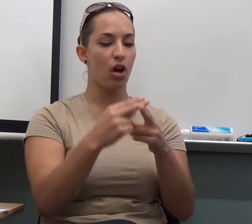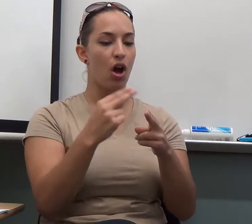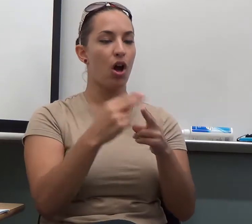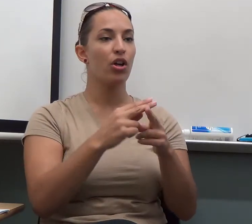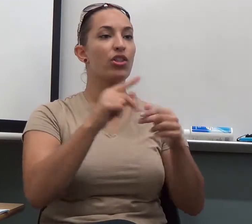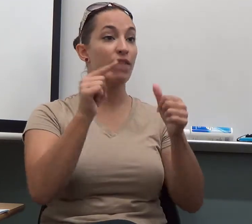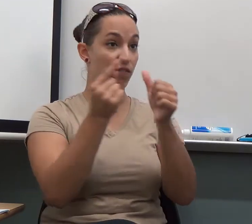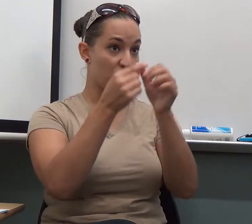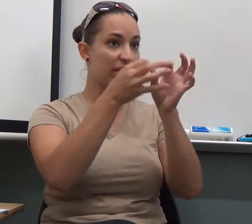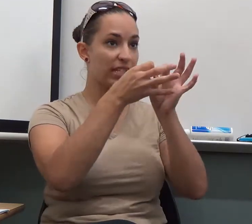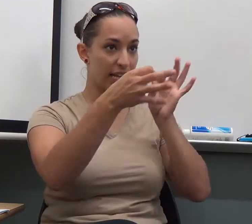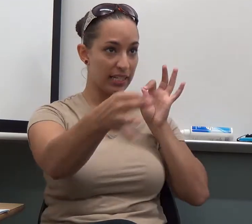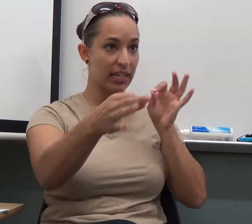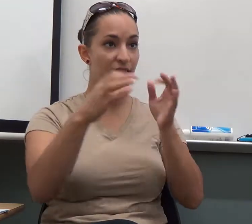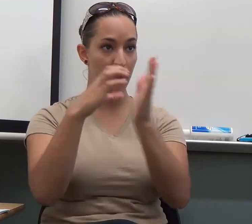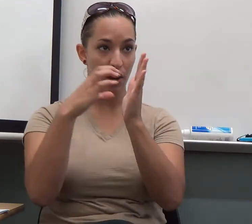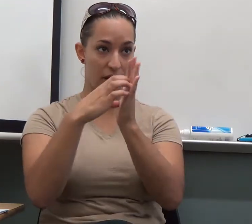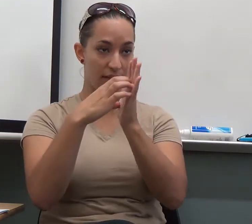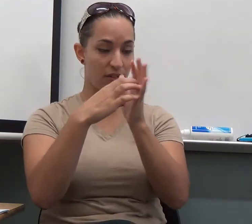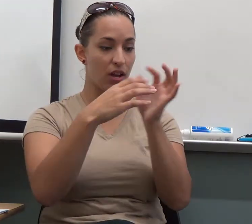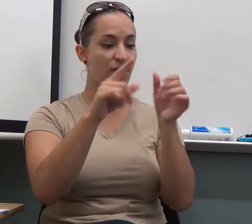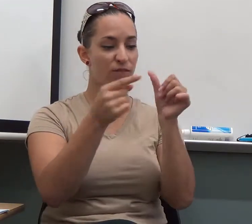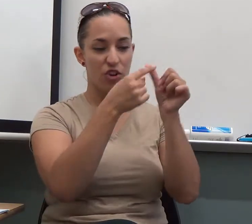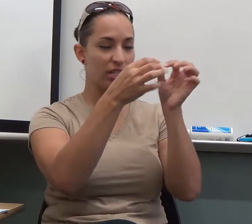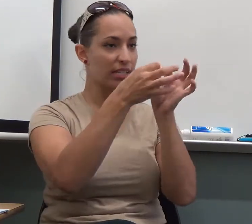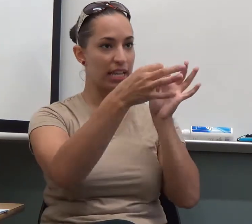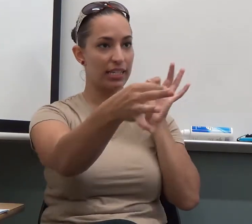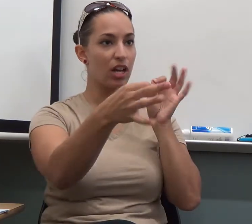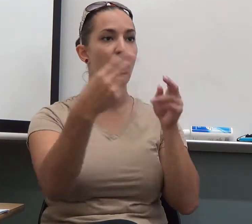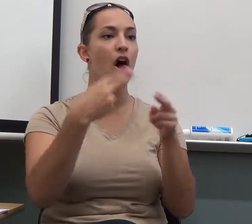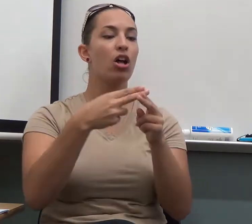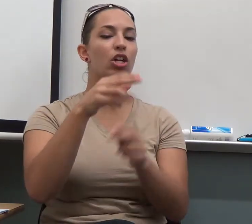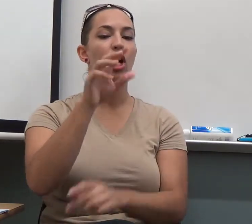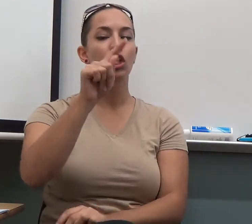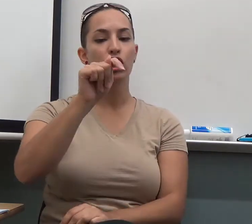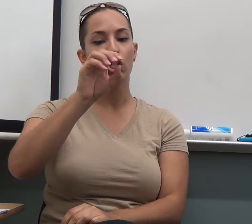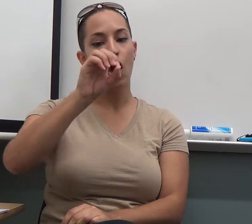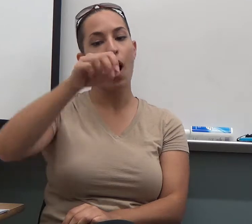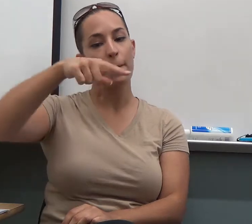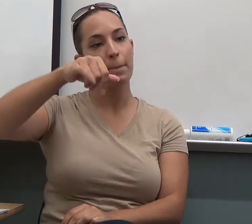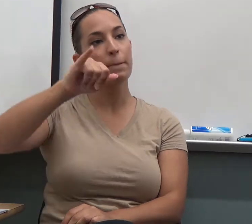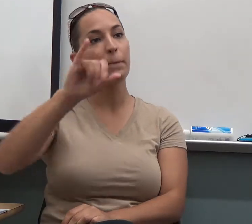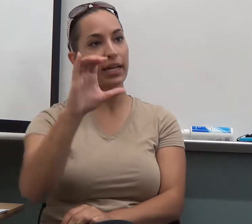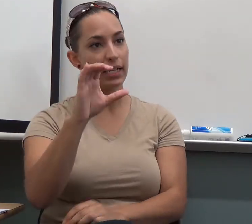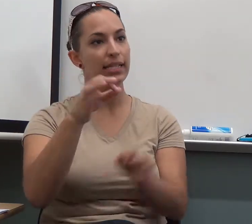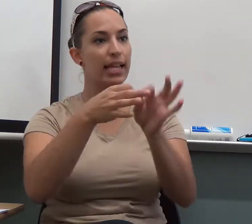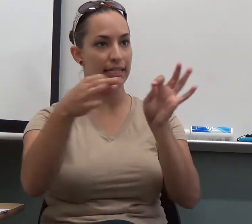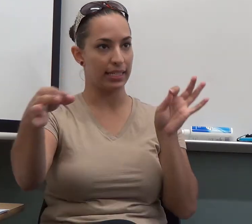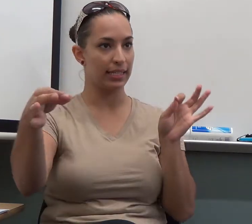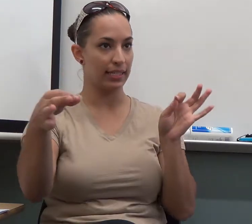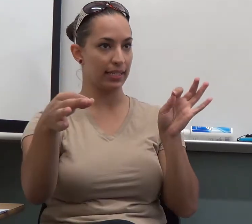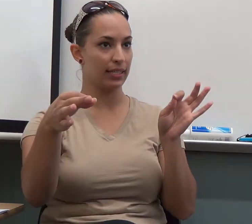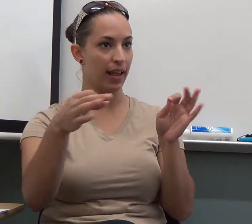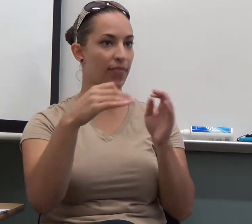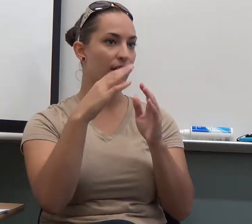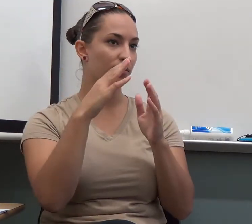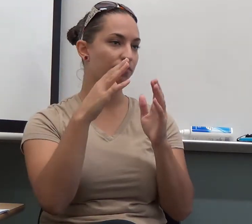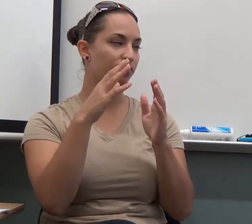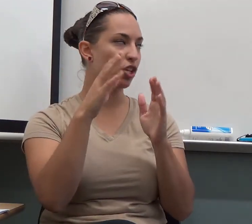first sentence of a paragraph, or the topic sentence. And we're going to learn how we put together a topic sentence today and what